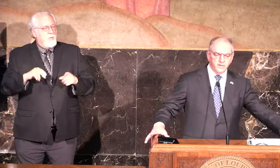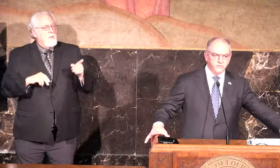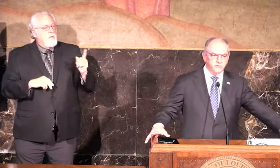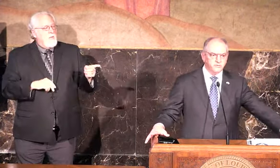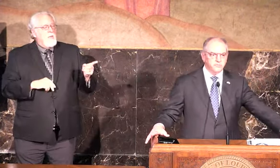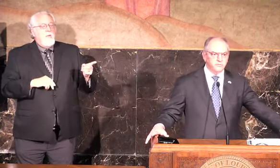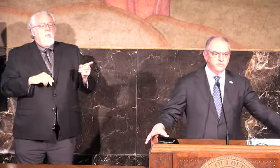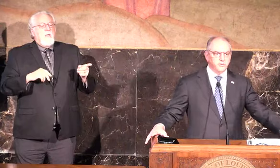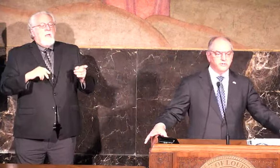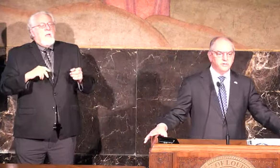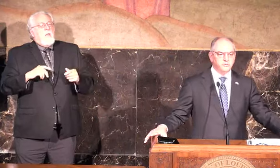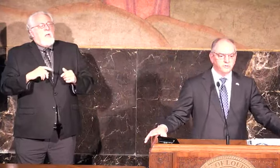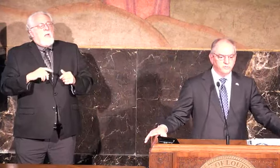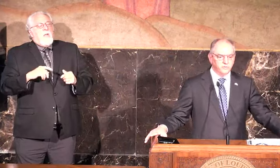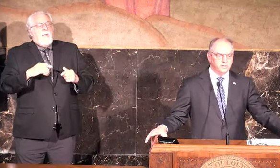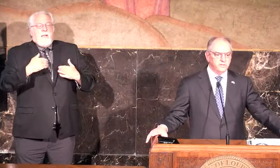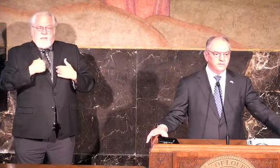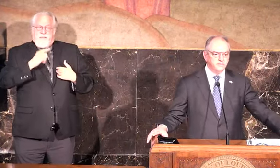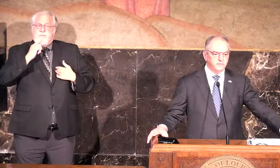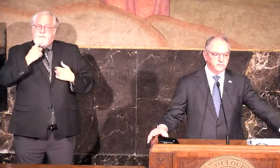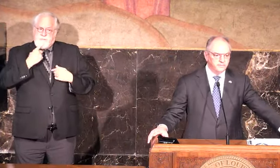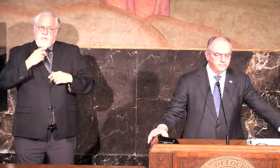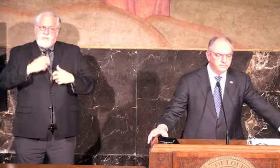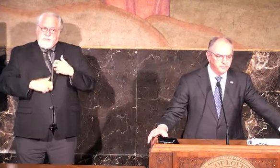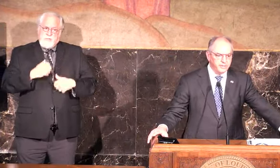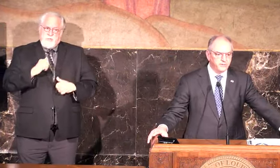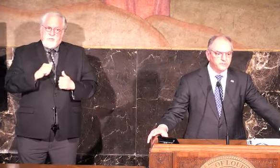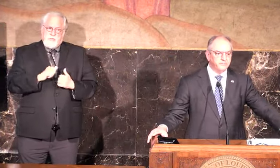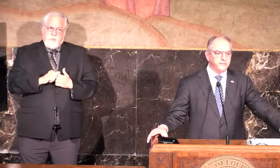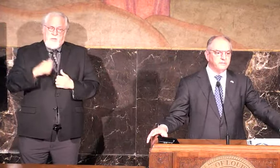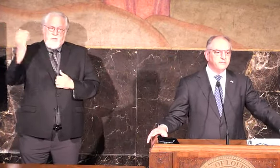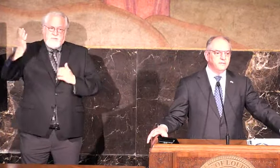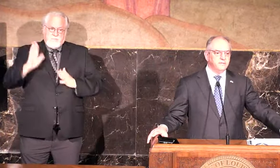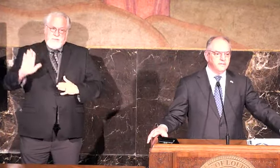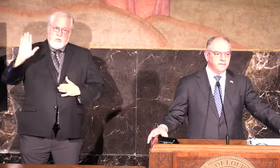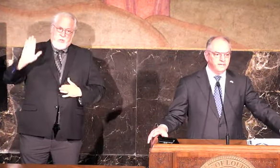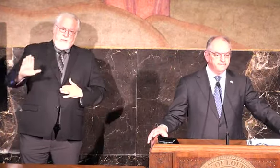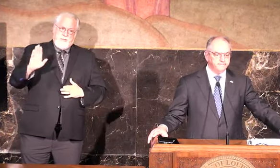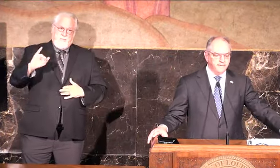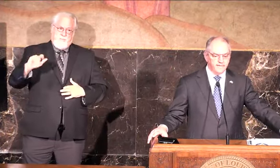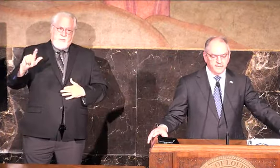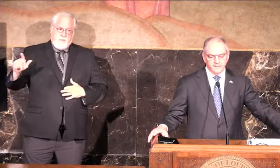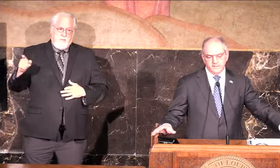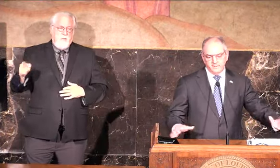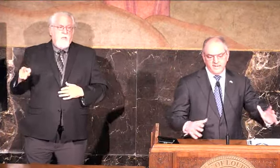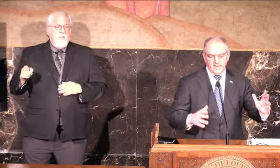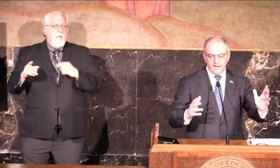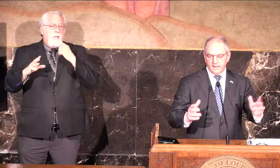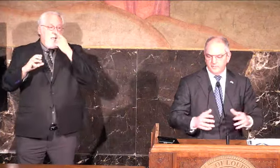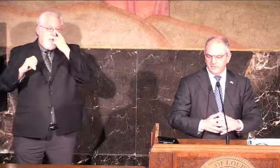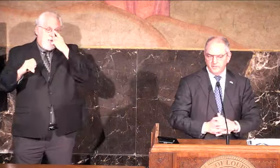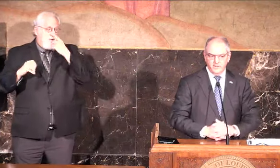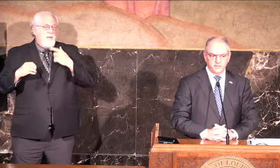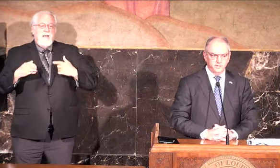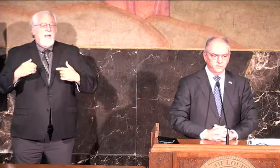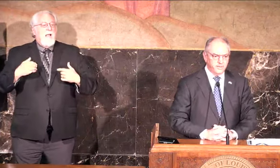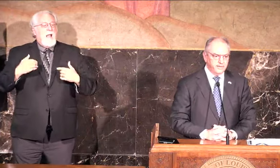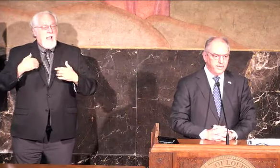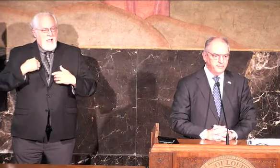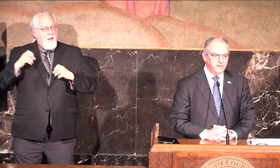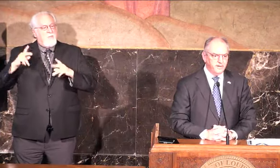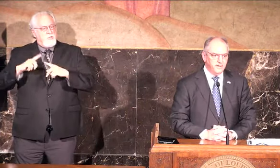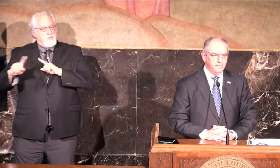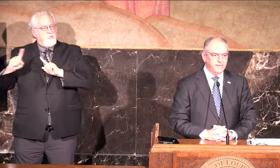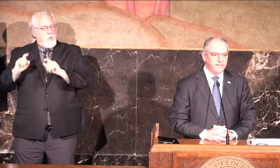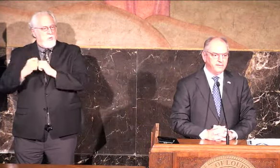There are some serious issues with the speaker's bill And I had an opportunity to speak